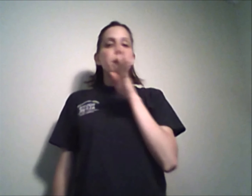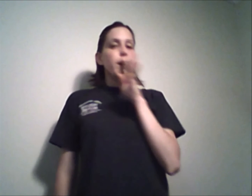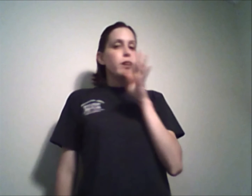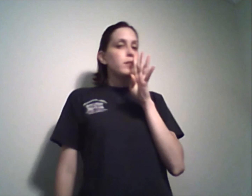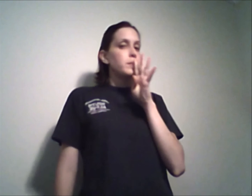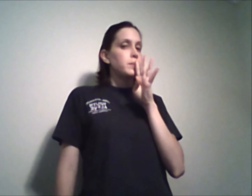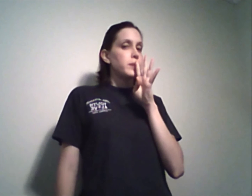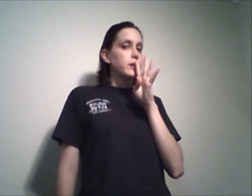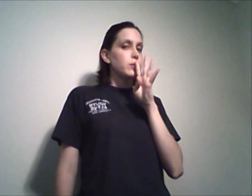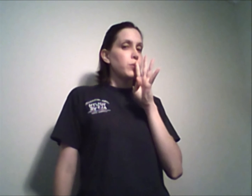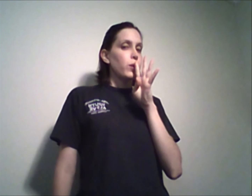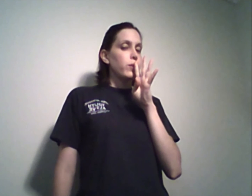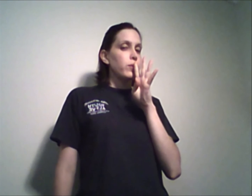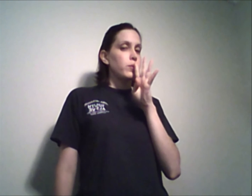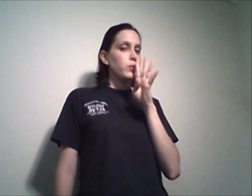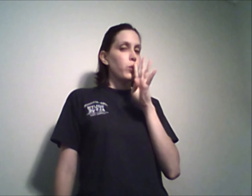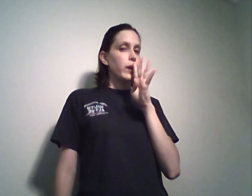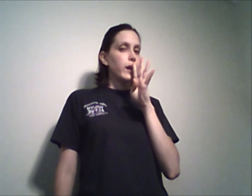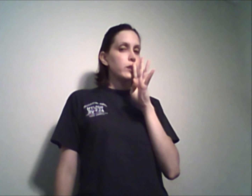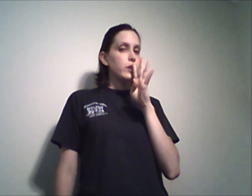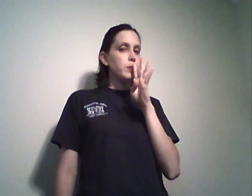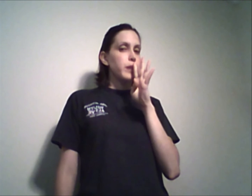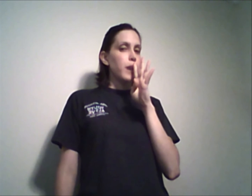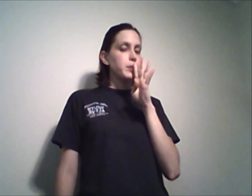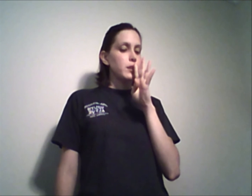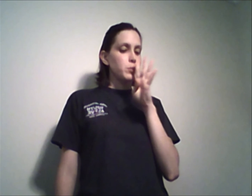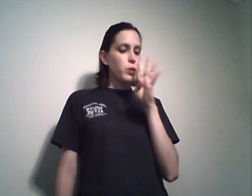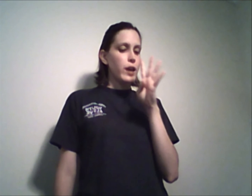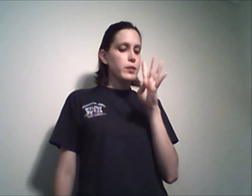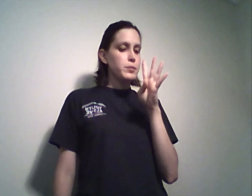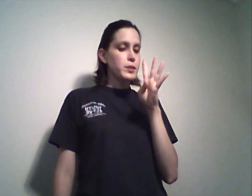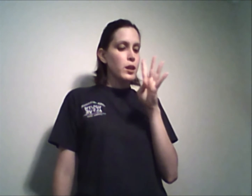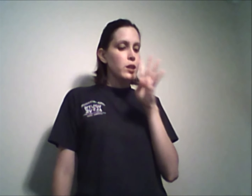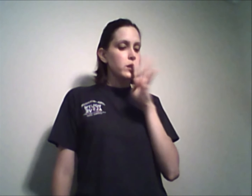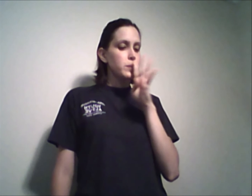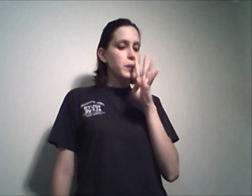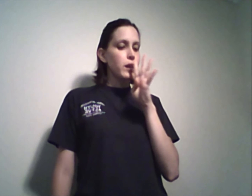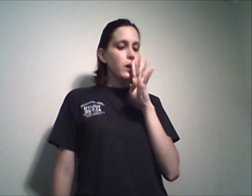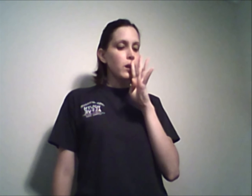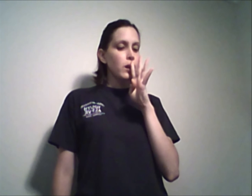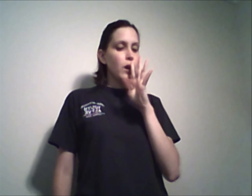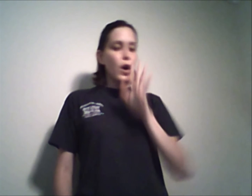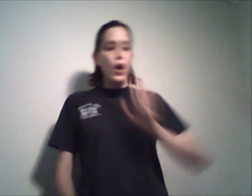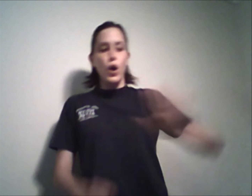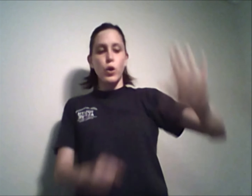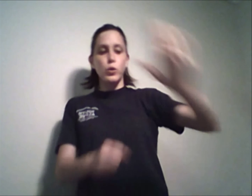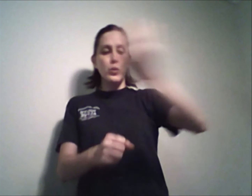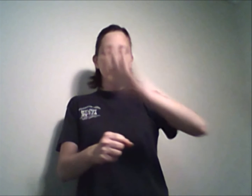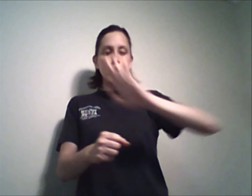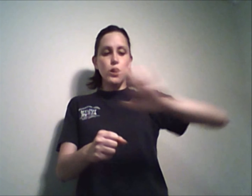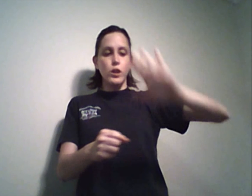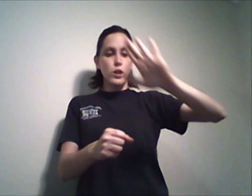Speak, that's a four hand shape, taps the lip twice. Speak over